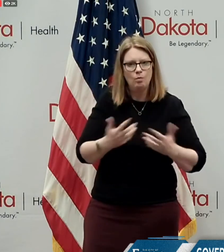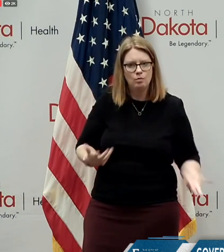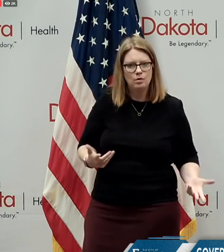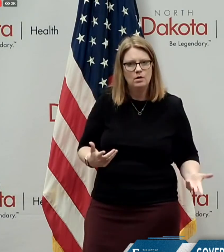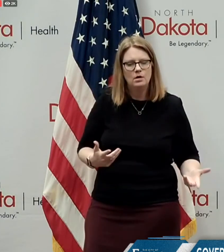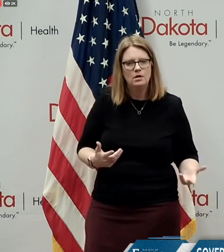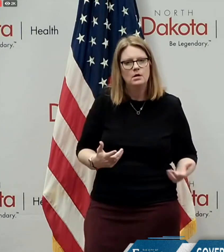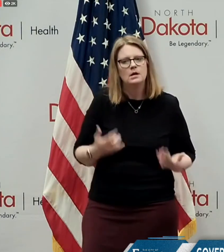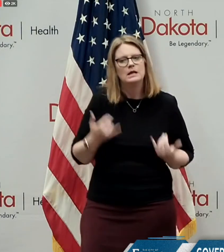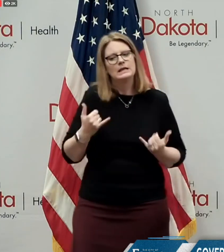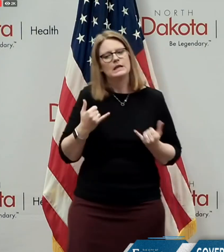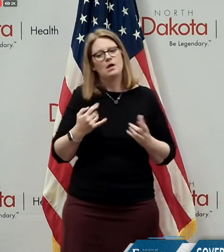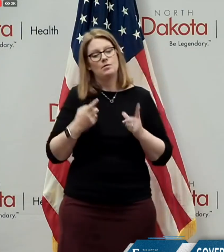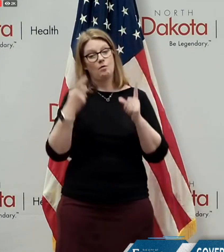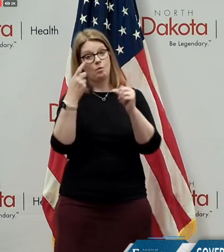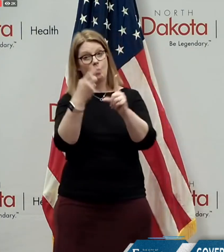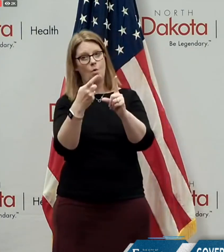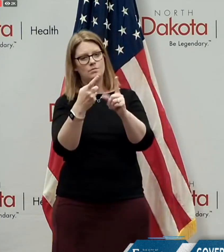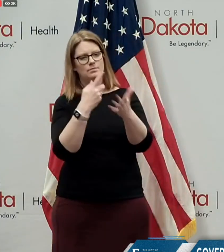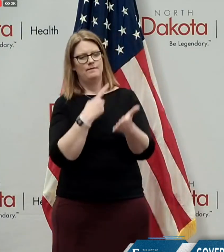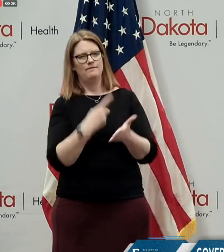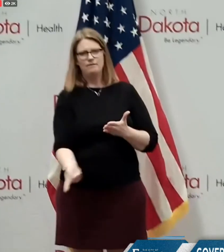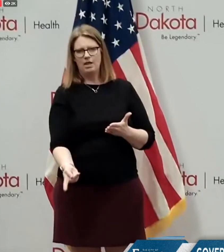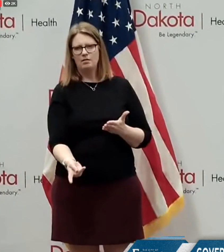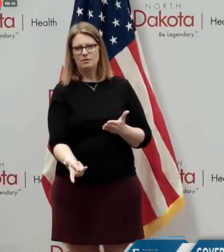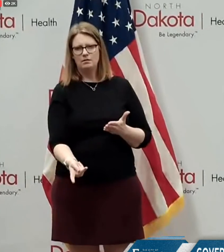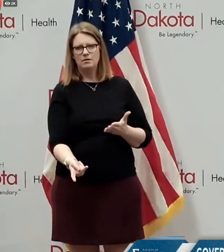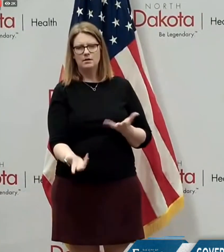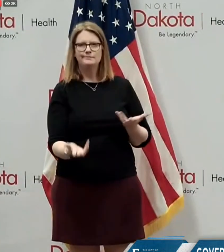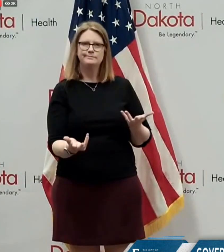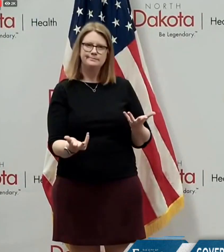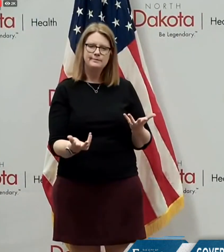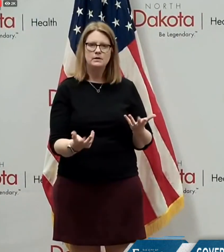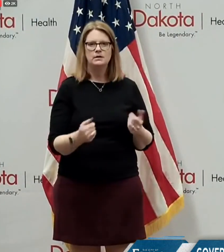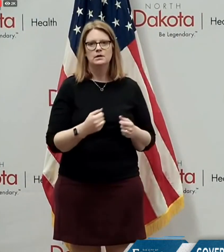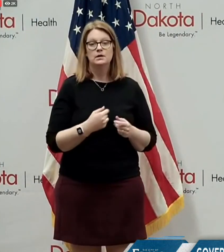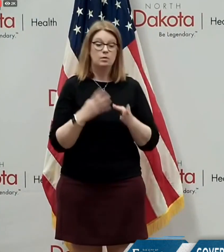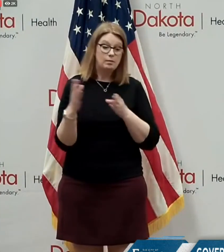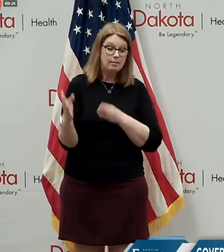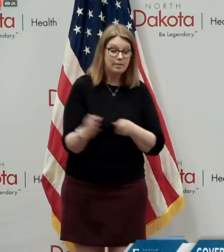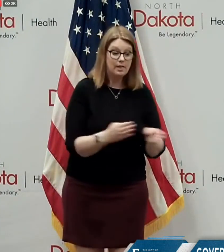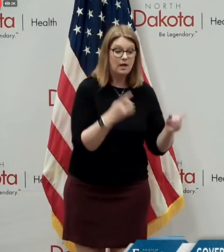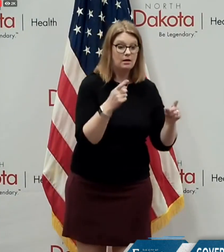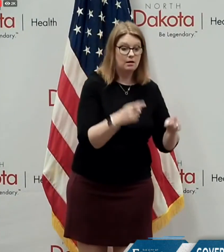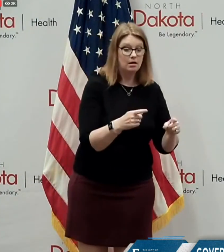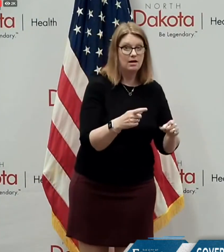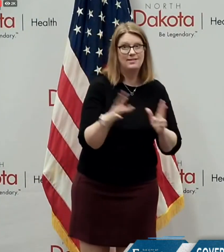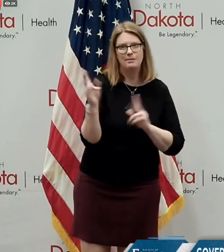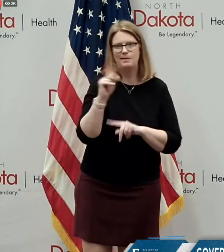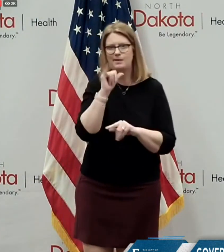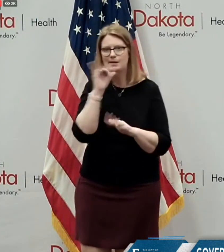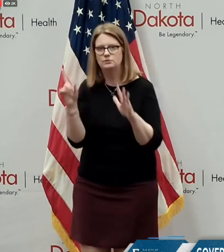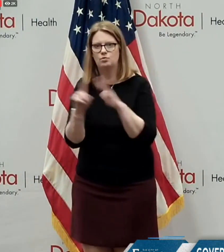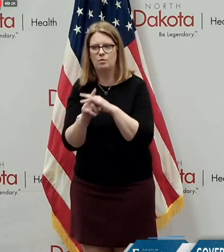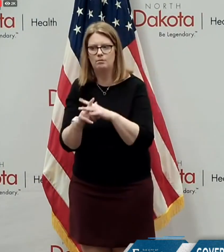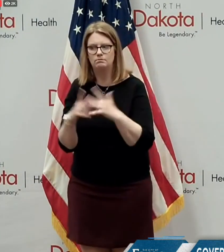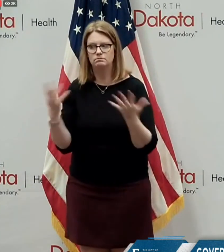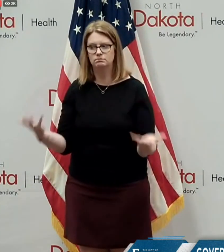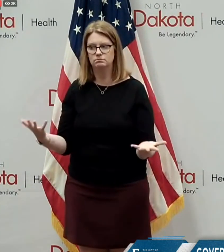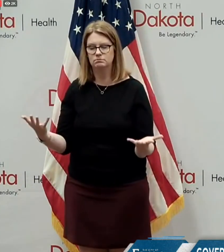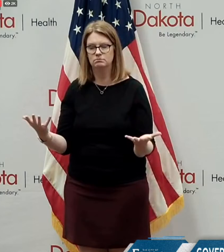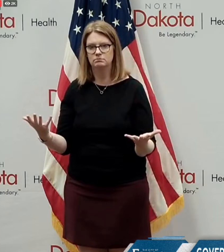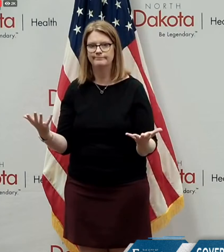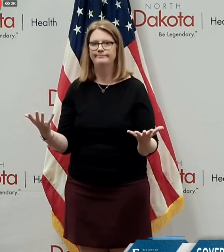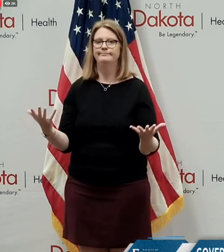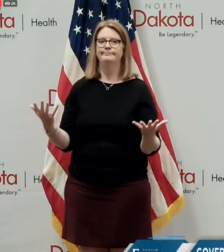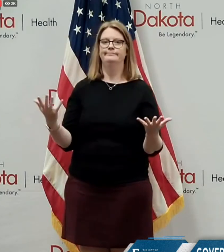we've been falling short of our goals is we've planned to have that many tests done in a day, and then we've had people not show when we had testing events.